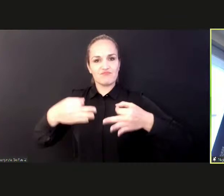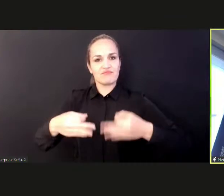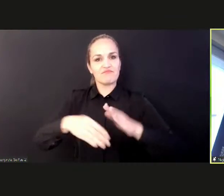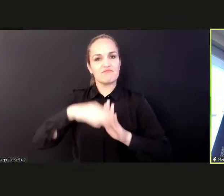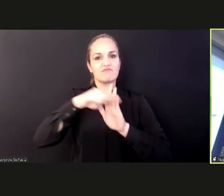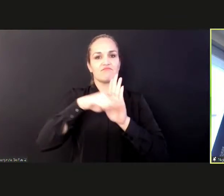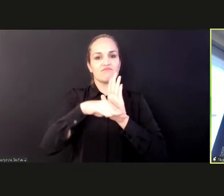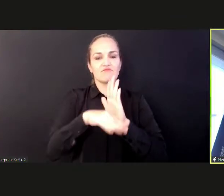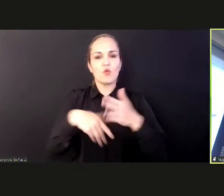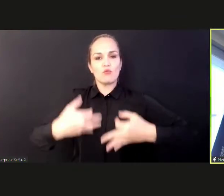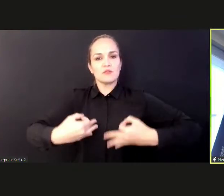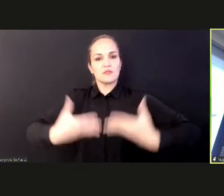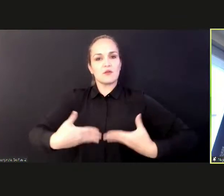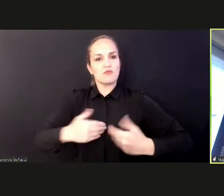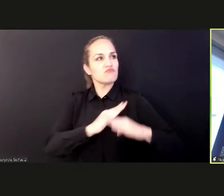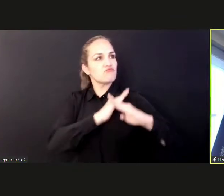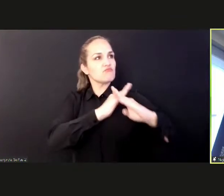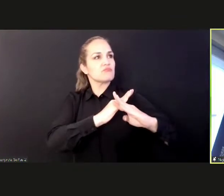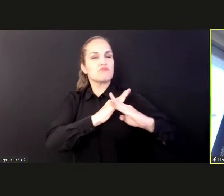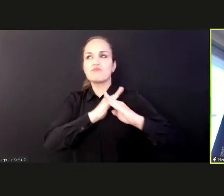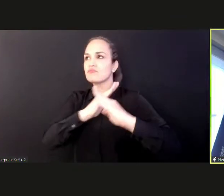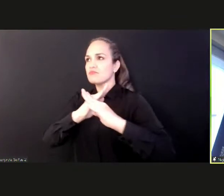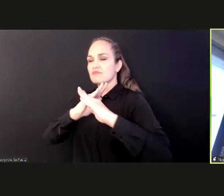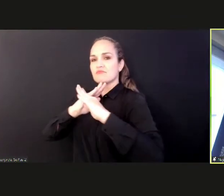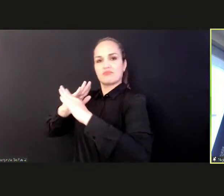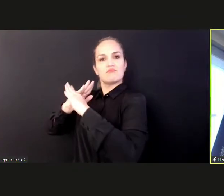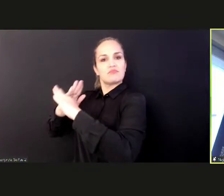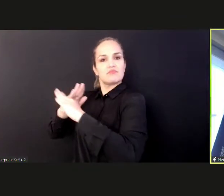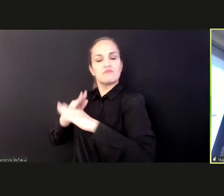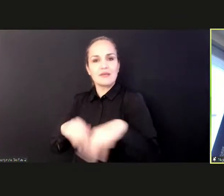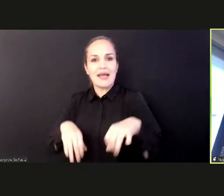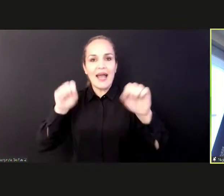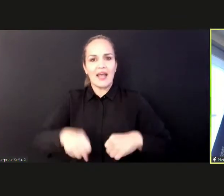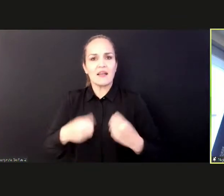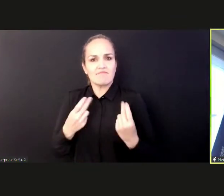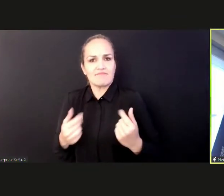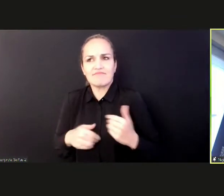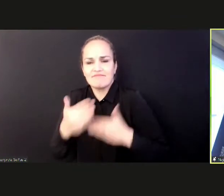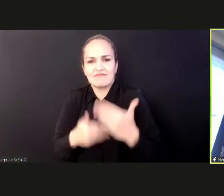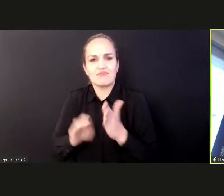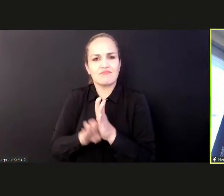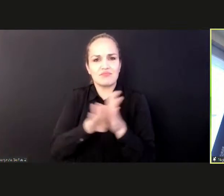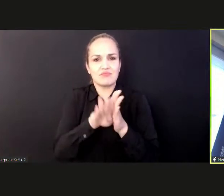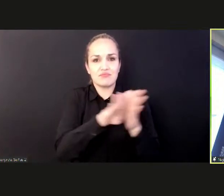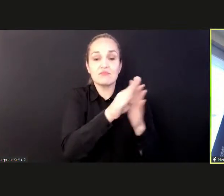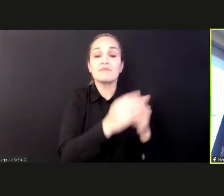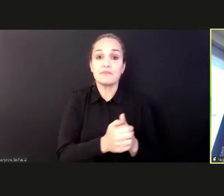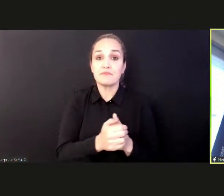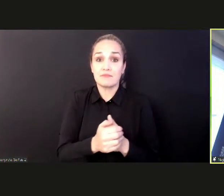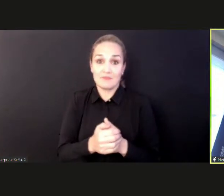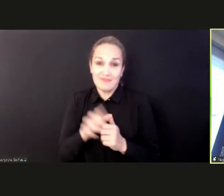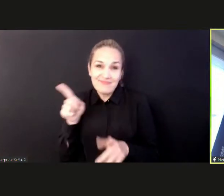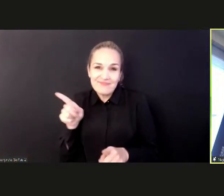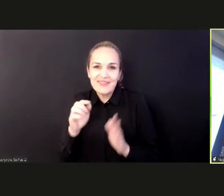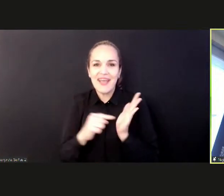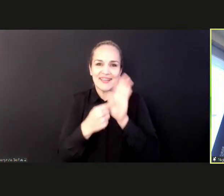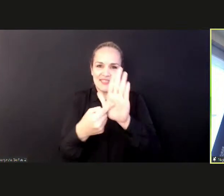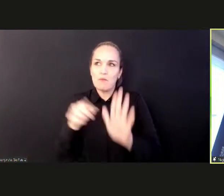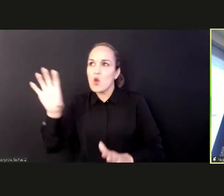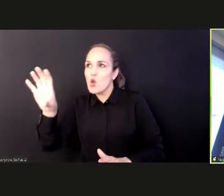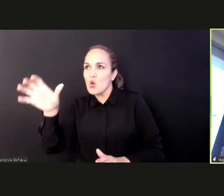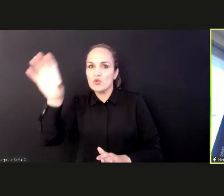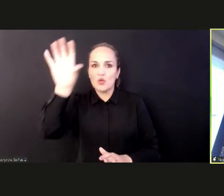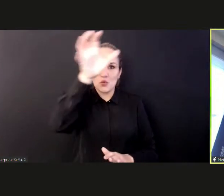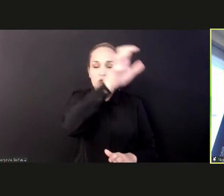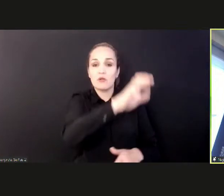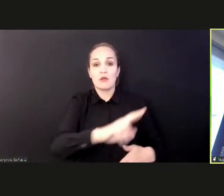to accelerate the recovery. Some of the countries in Central and Latin America that have received WTTC's safe